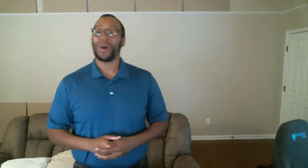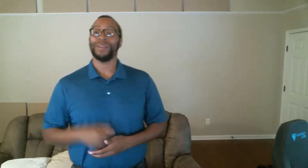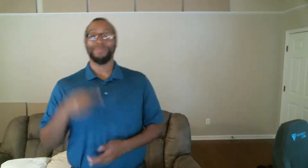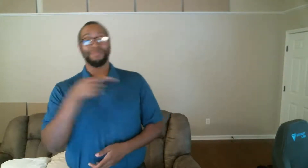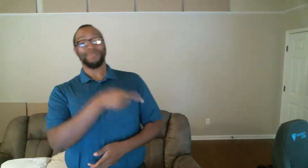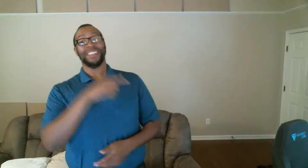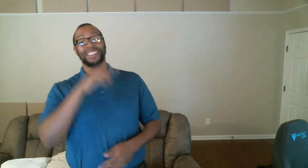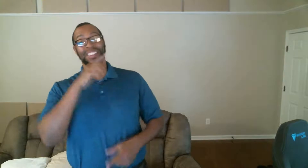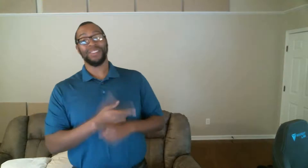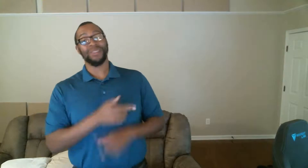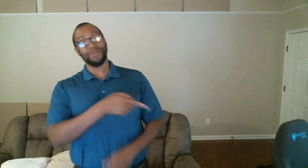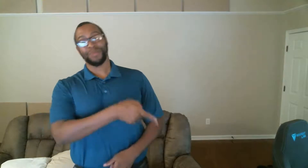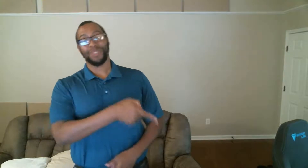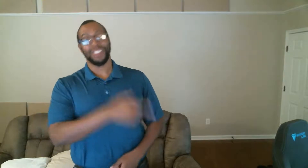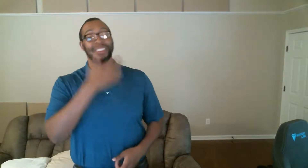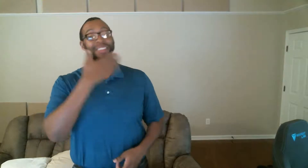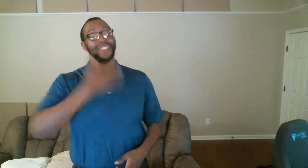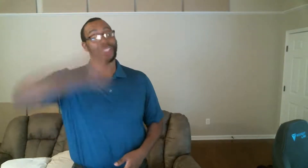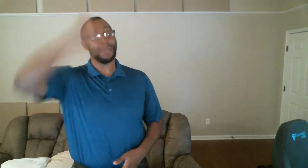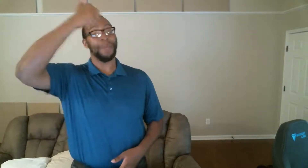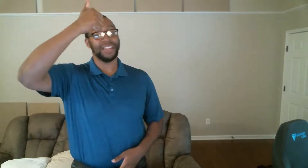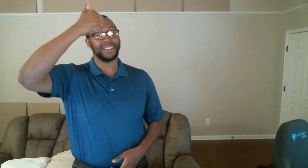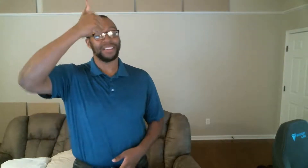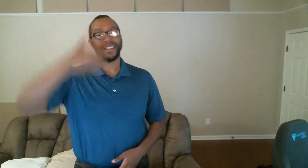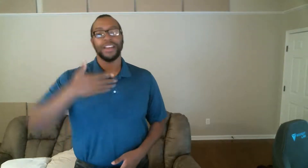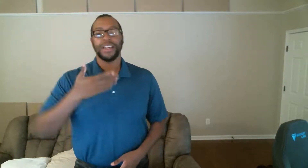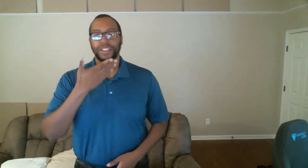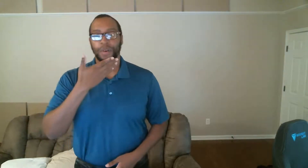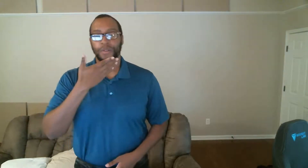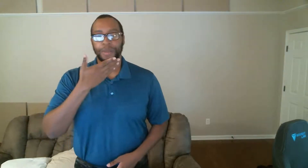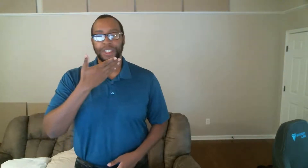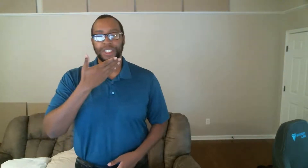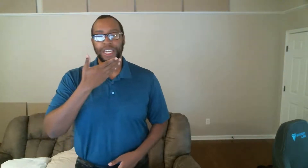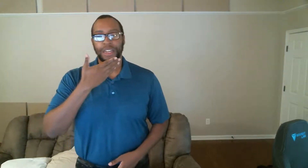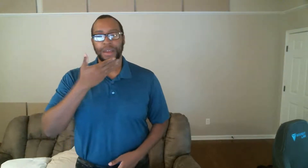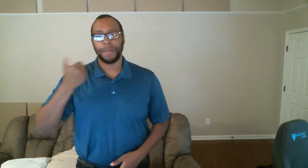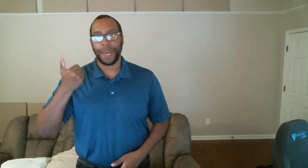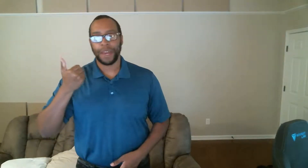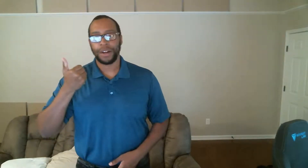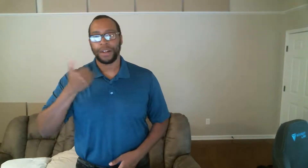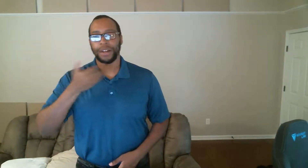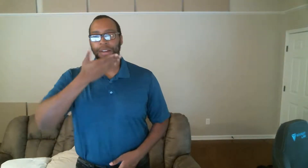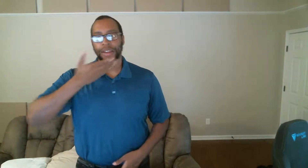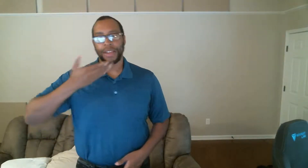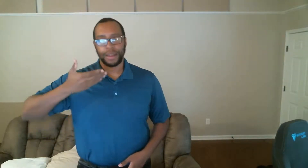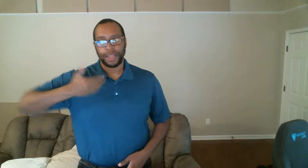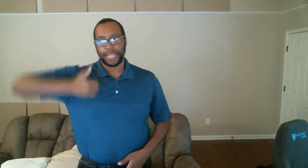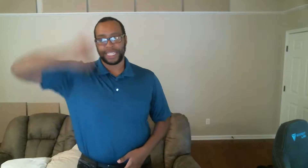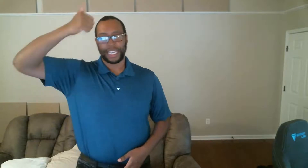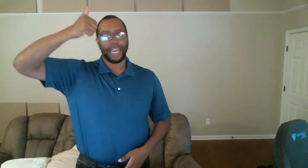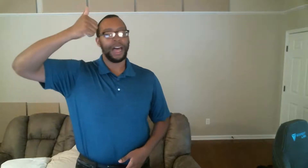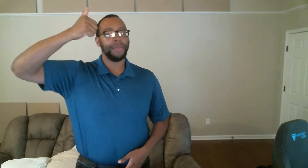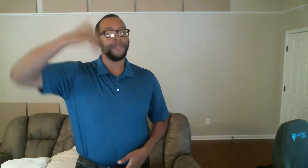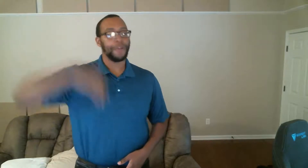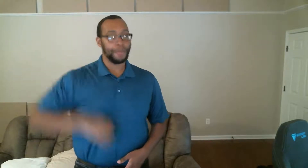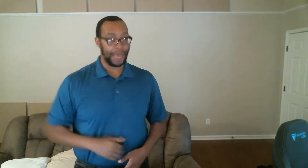Or the sister, she's the best. So from the chin, better, and take it up for